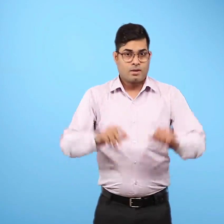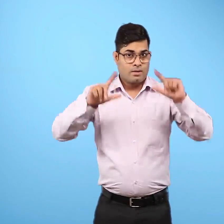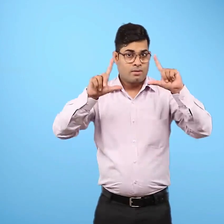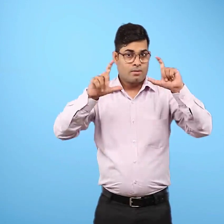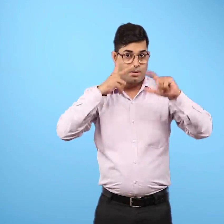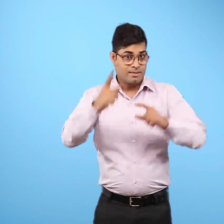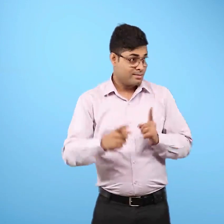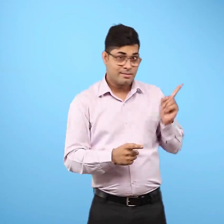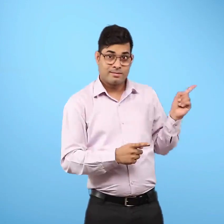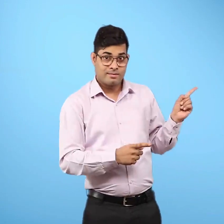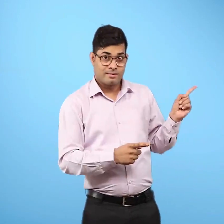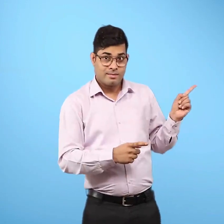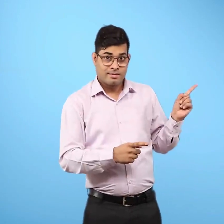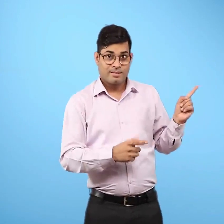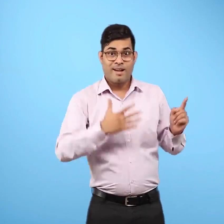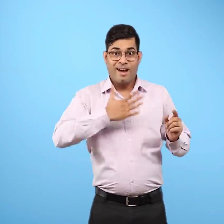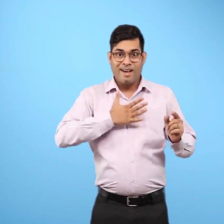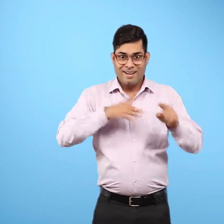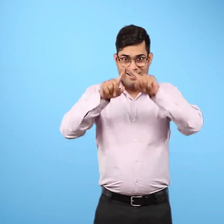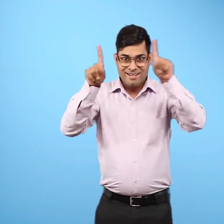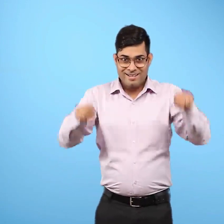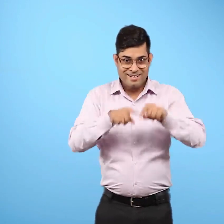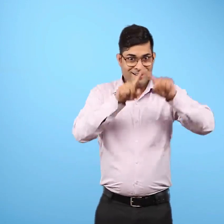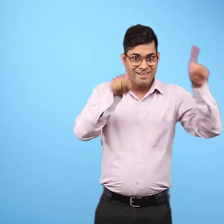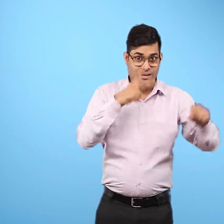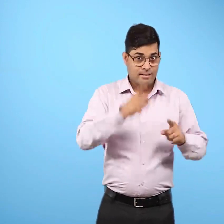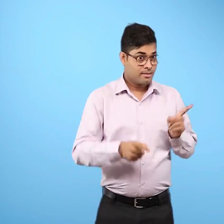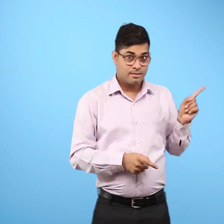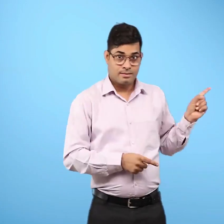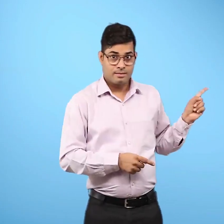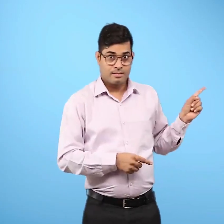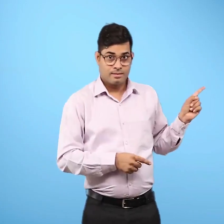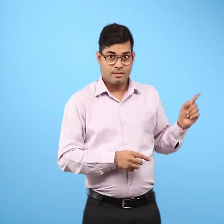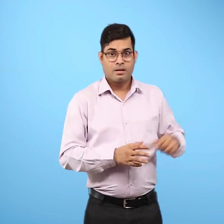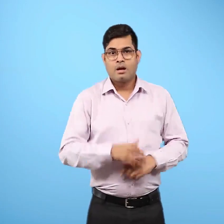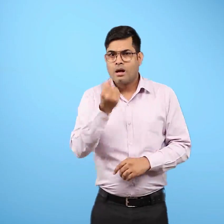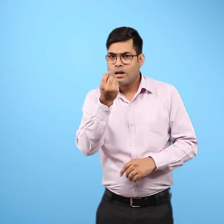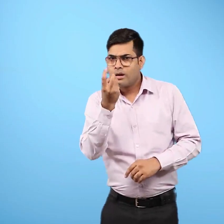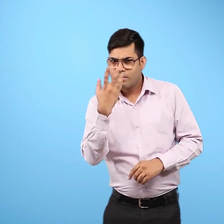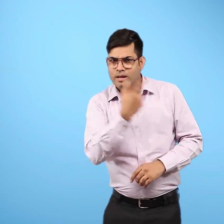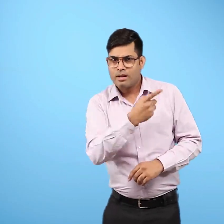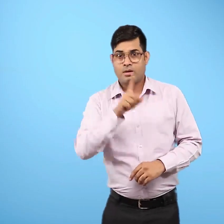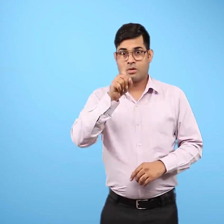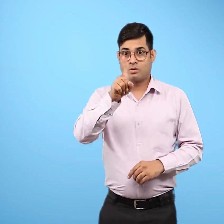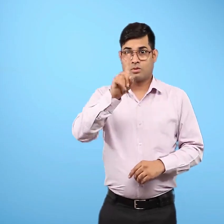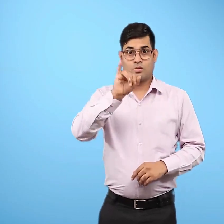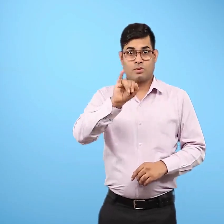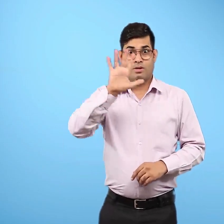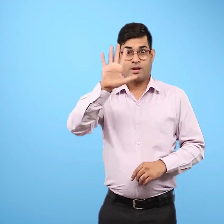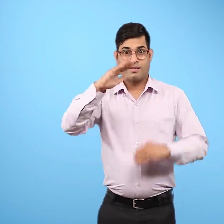After this, we have the calculations for this. The box is colored green. We have the number 165 written on